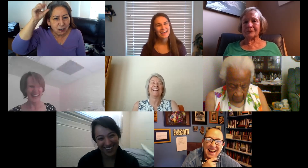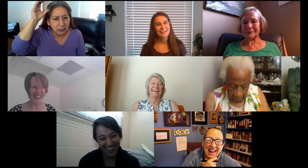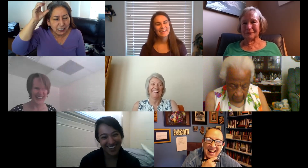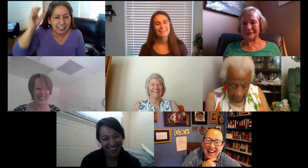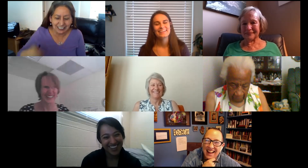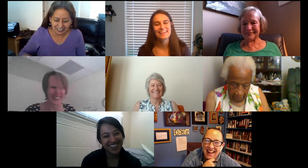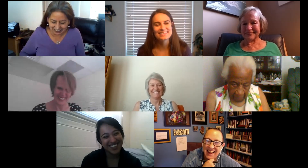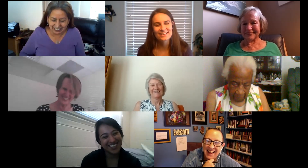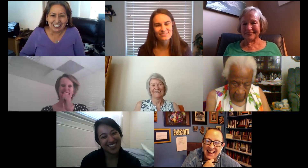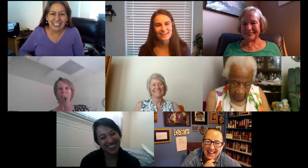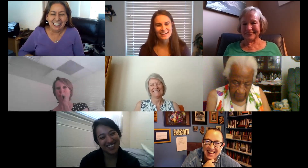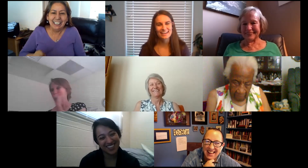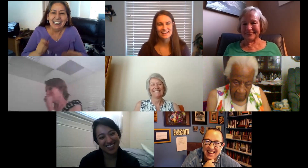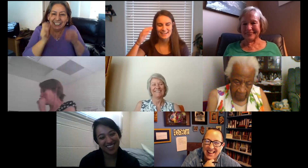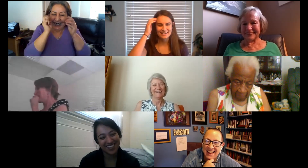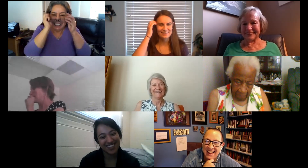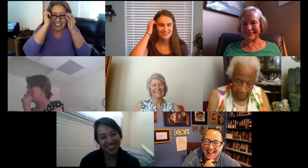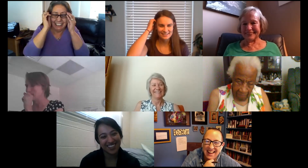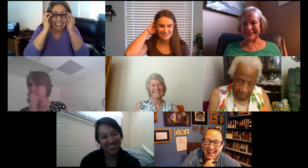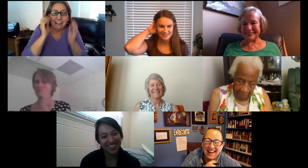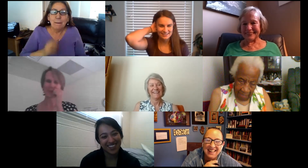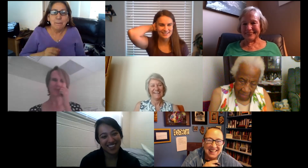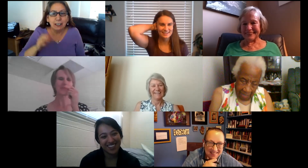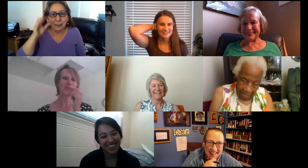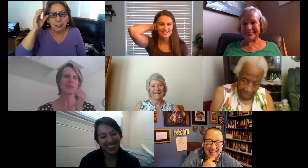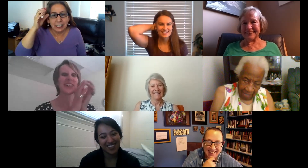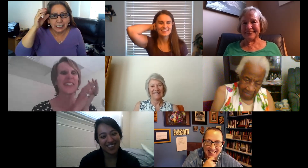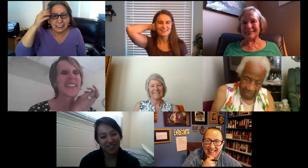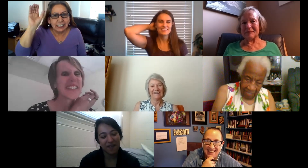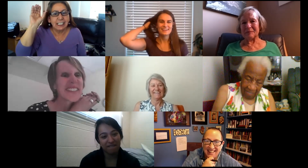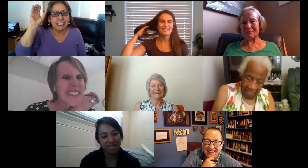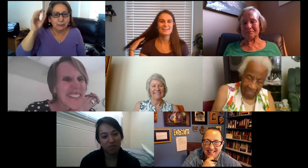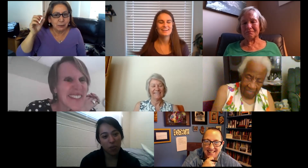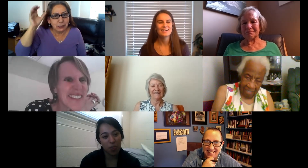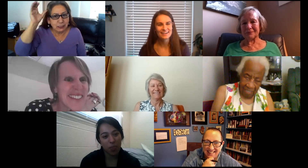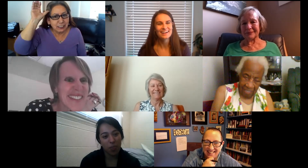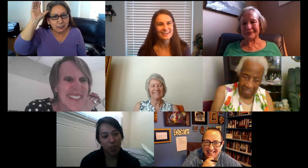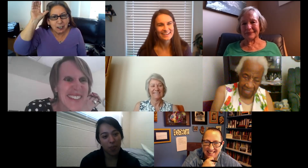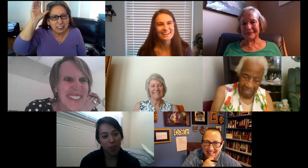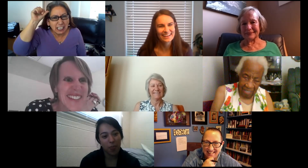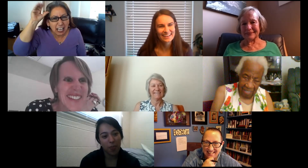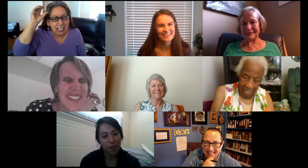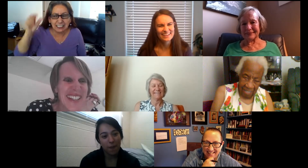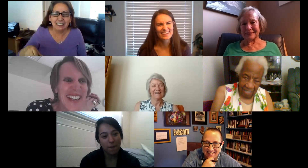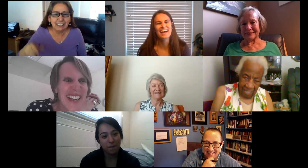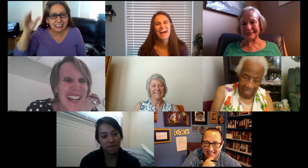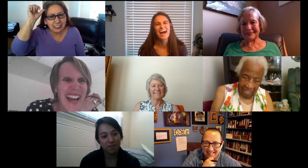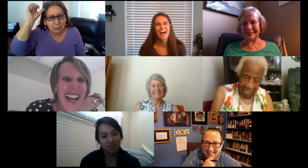No, Celeste. That's so funny. I had no idea. I love But that. her sign is Celeste, but Rosie said, no, Celeste, because she's